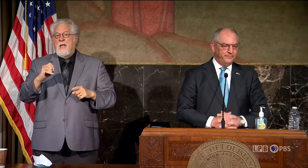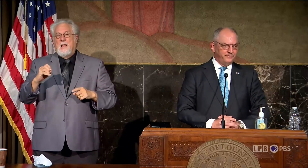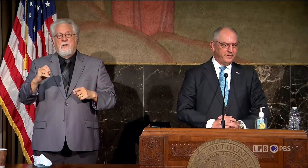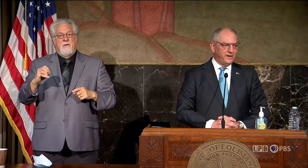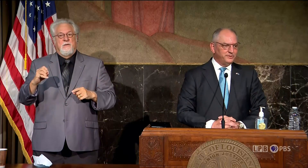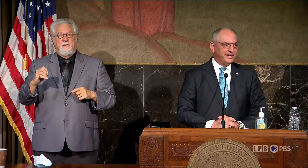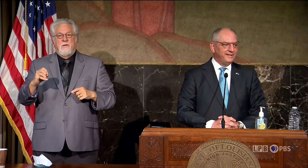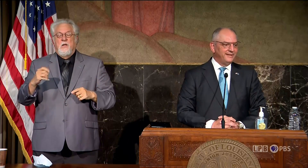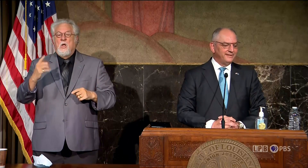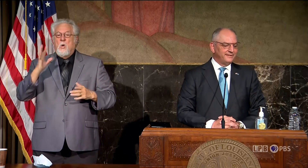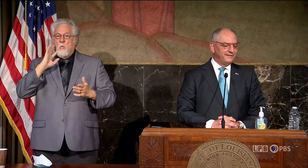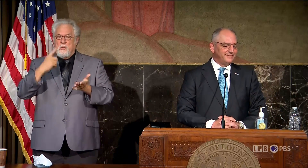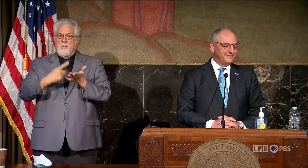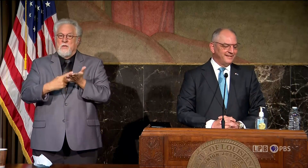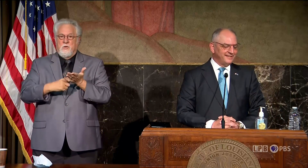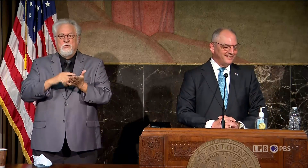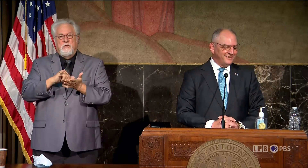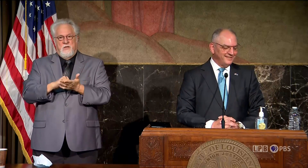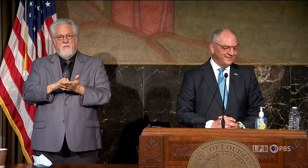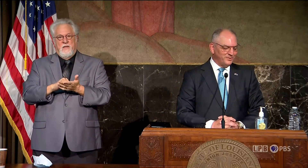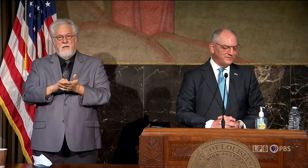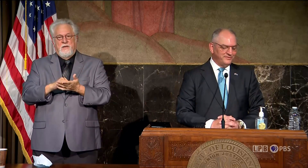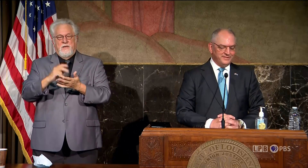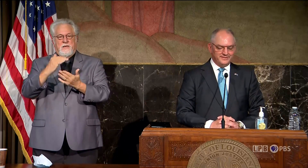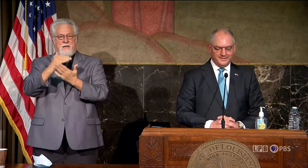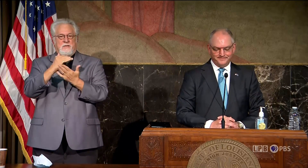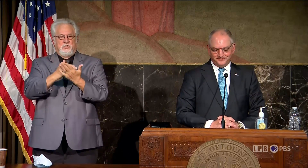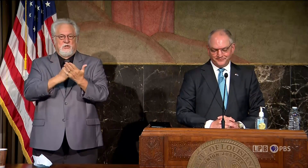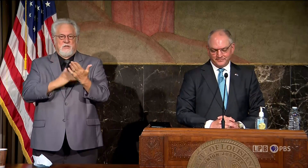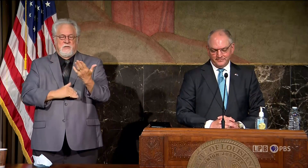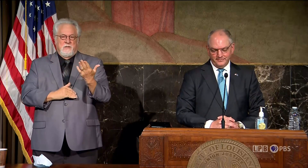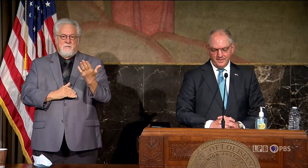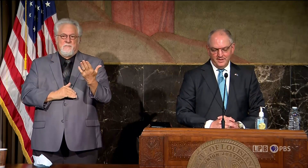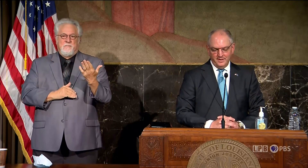going to negotiate the course of this